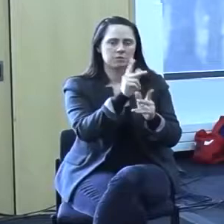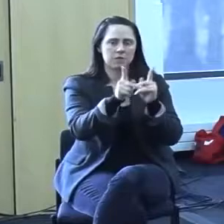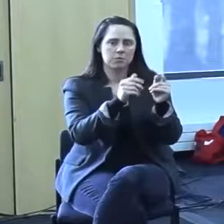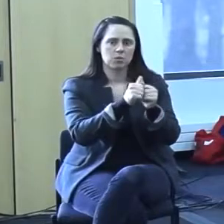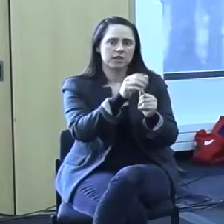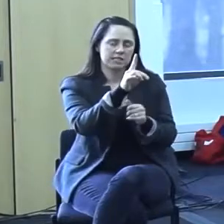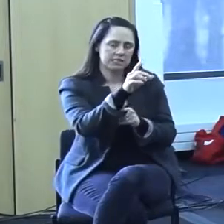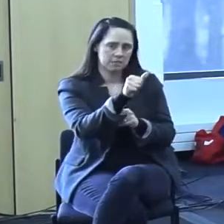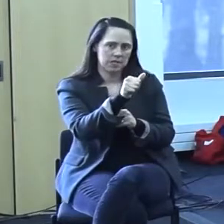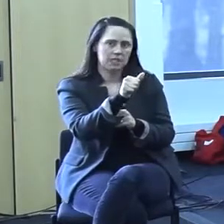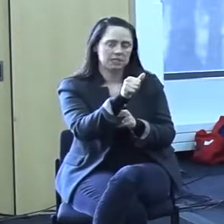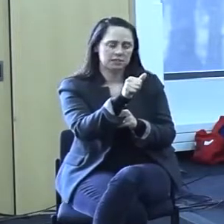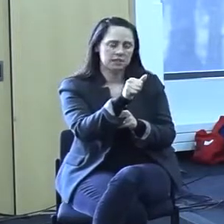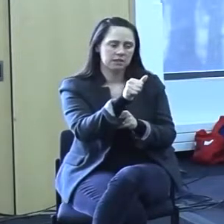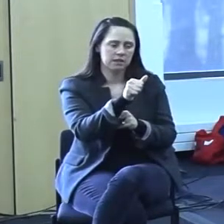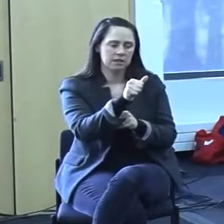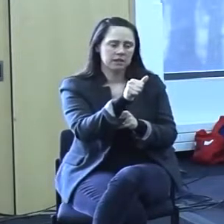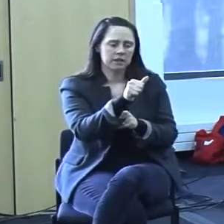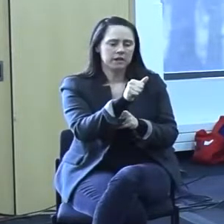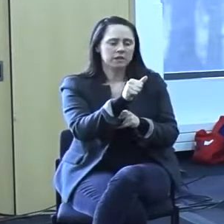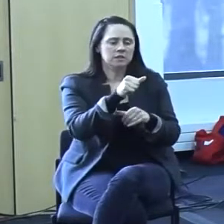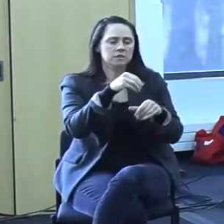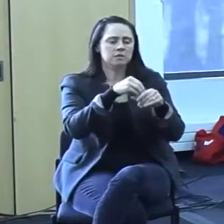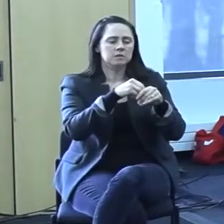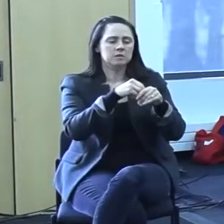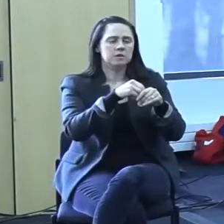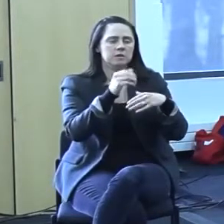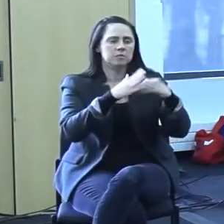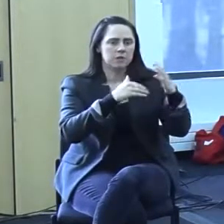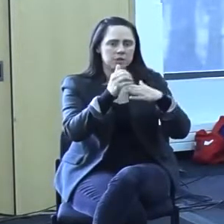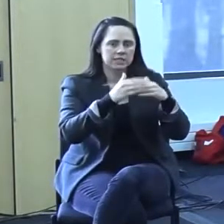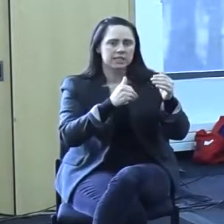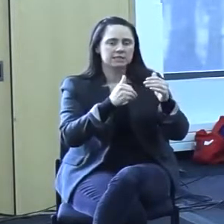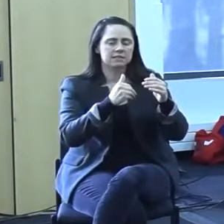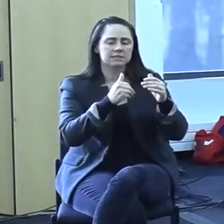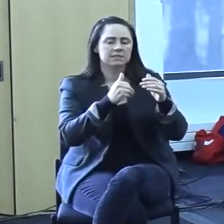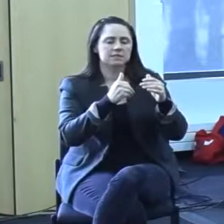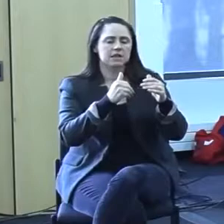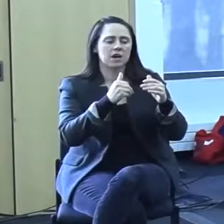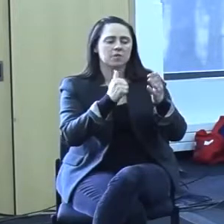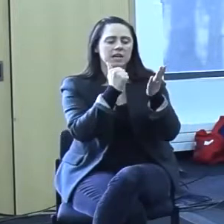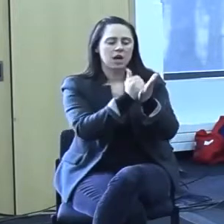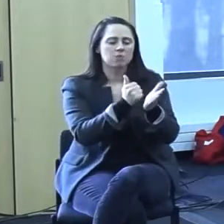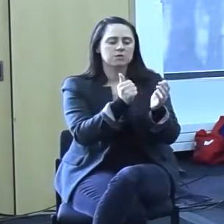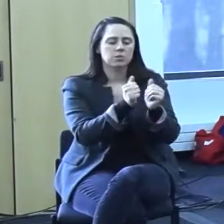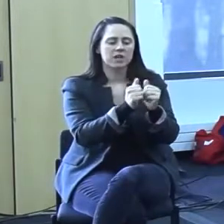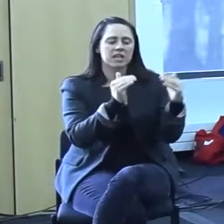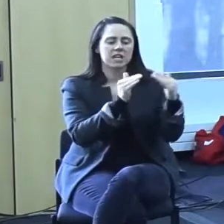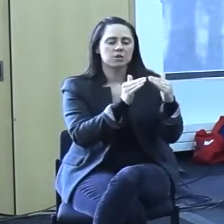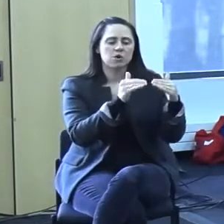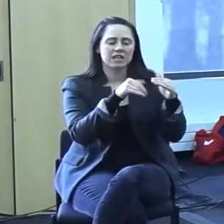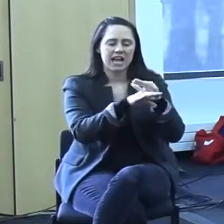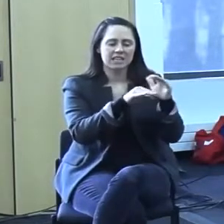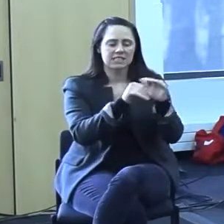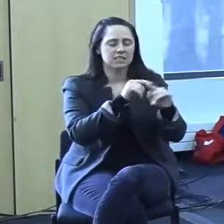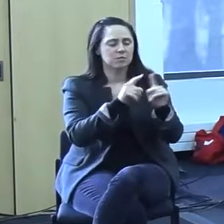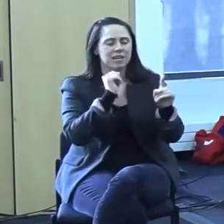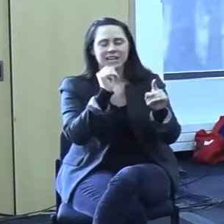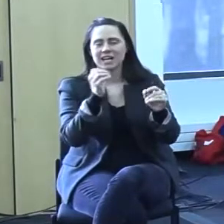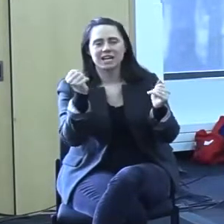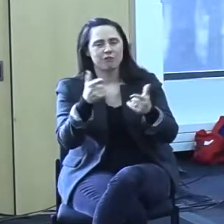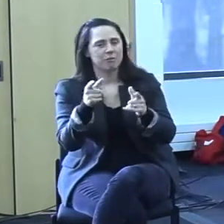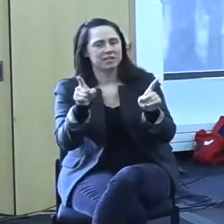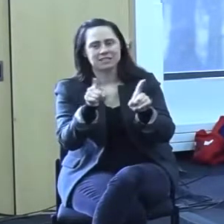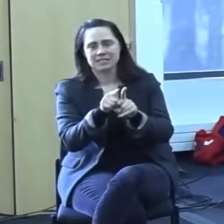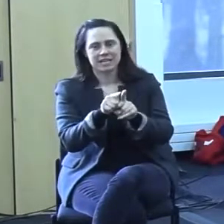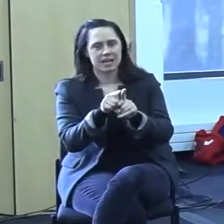with disabilities in buildings get equal access, but not everybody is the